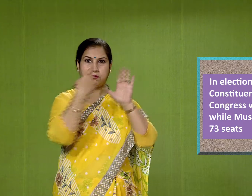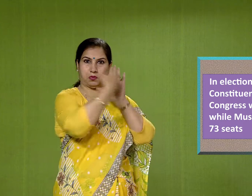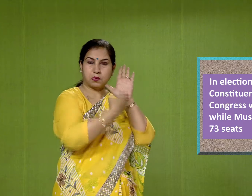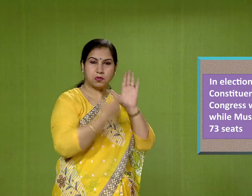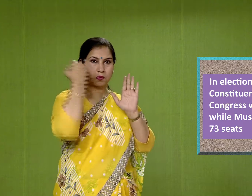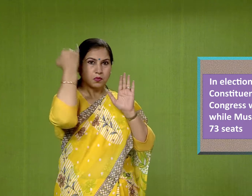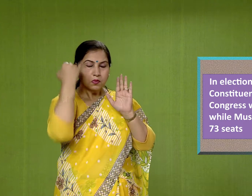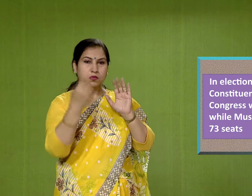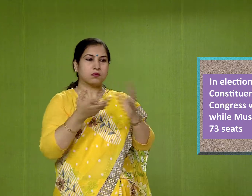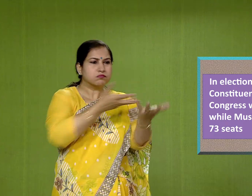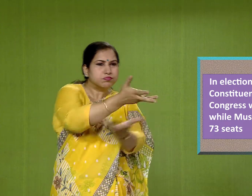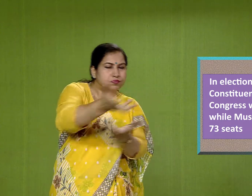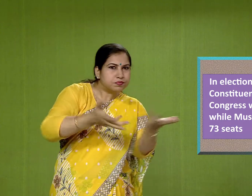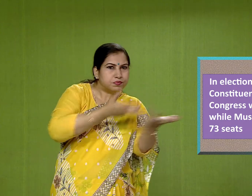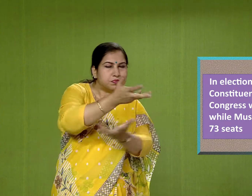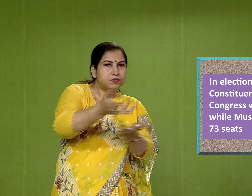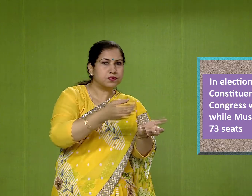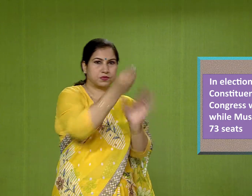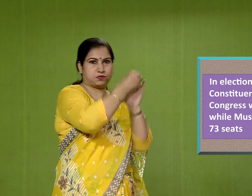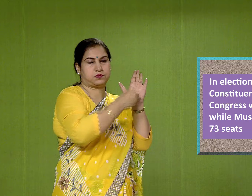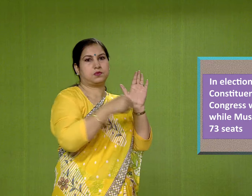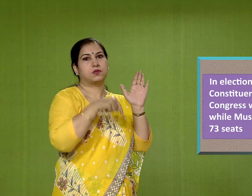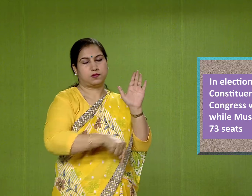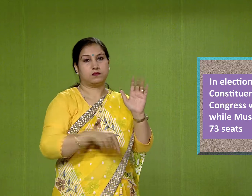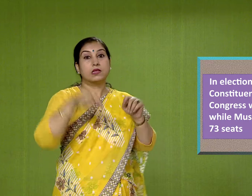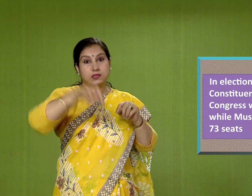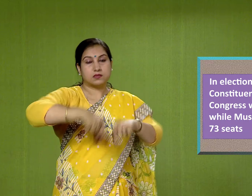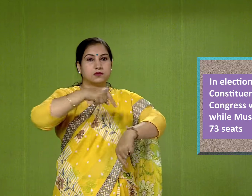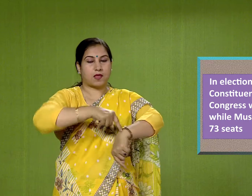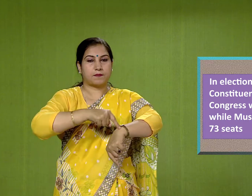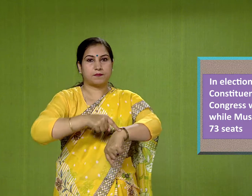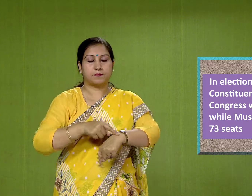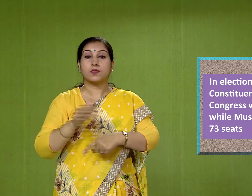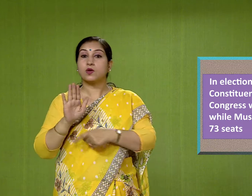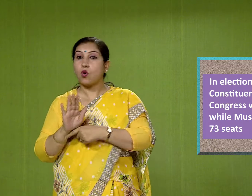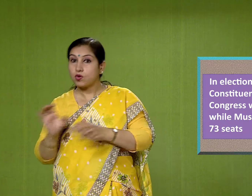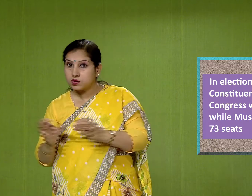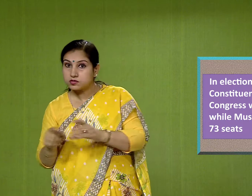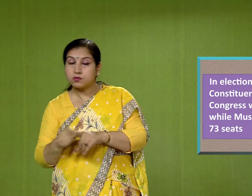During this time, the differences arose between Congress and Muslim League.